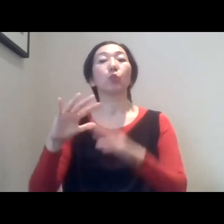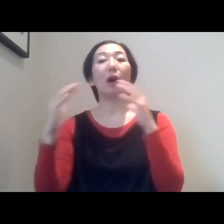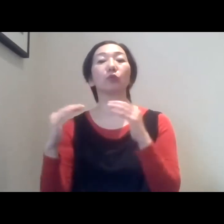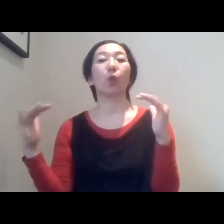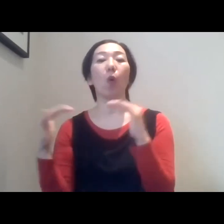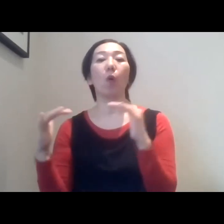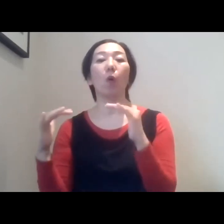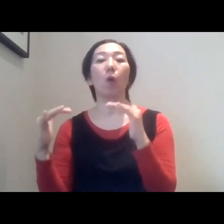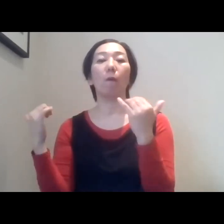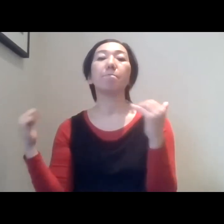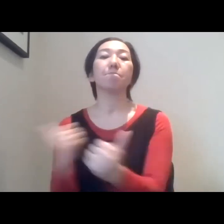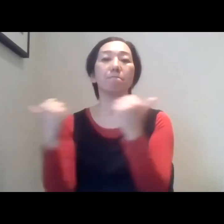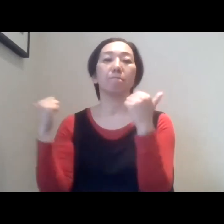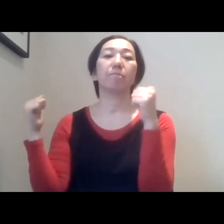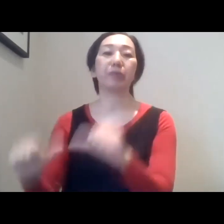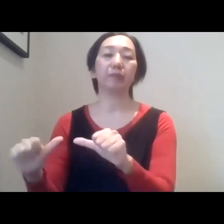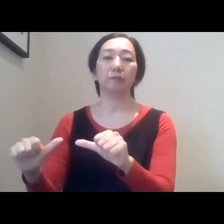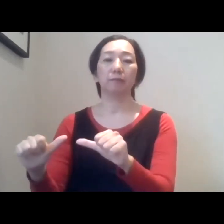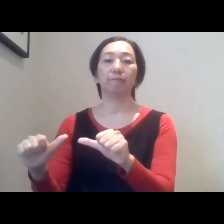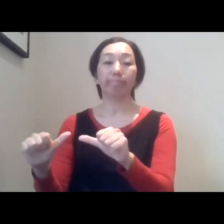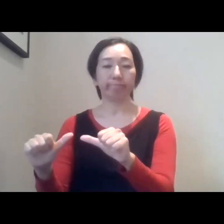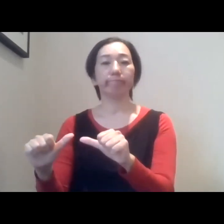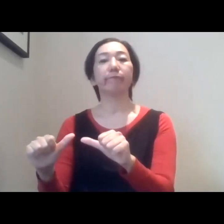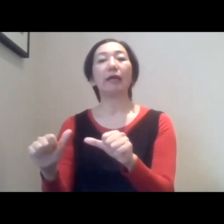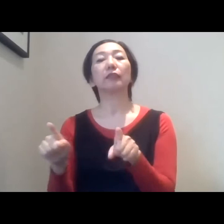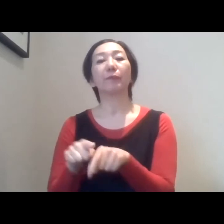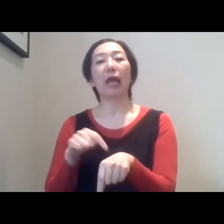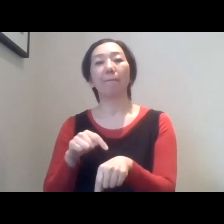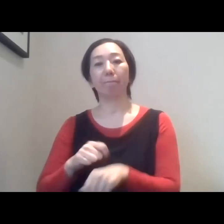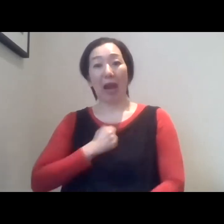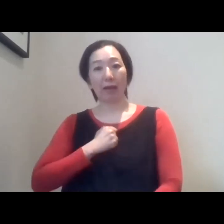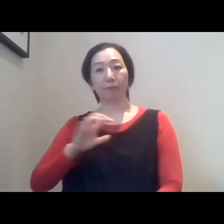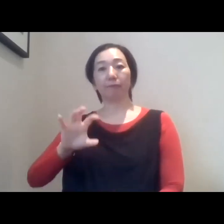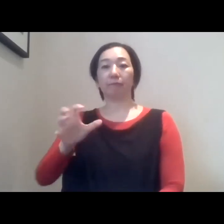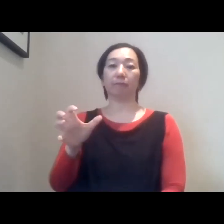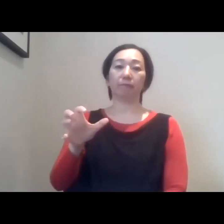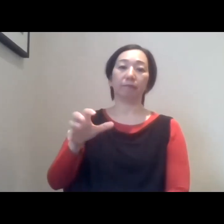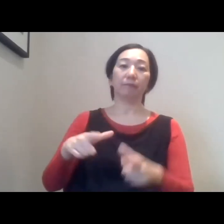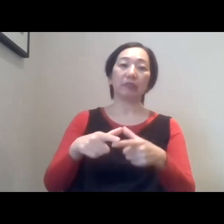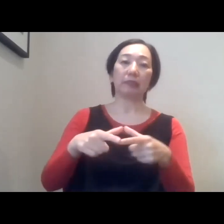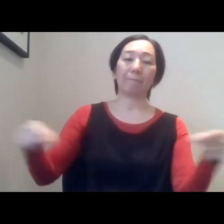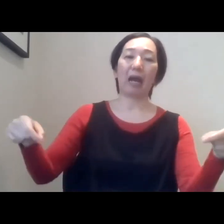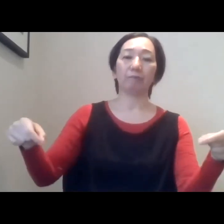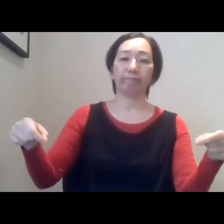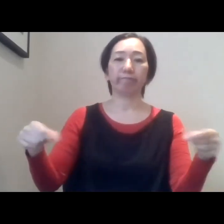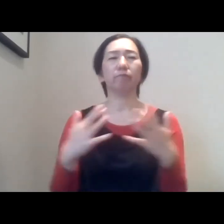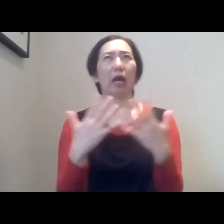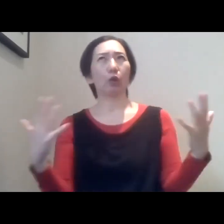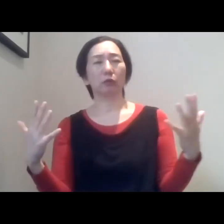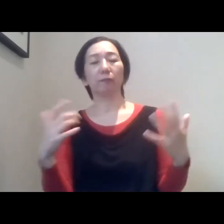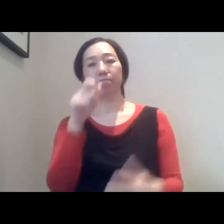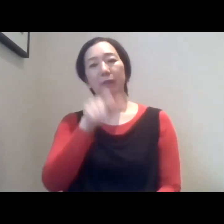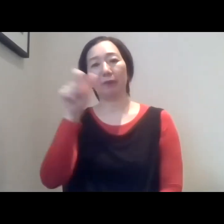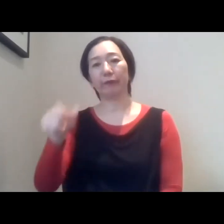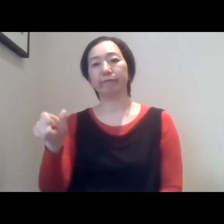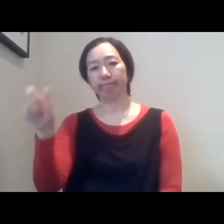in 1945, at the end of the Second World War, there were 2 A-bombs dropped. So in my country,